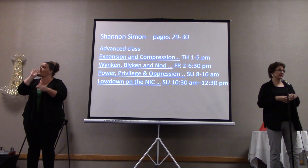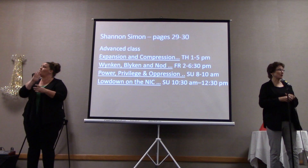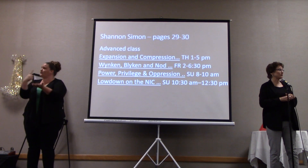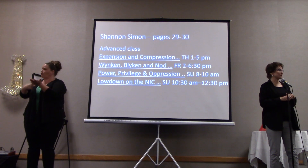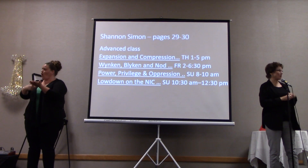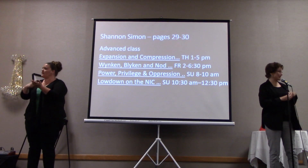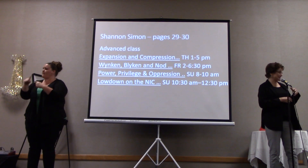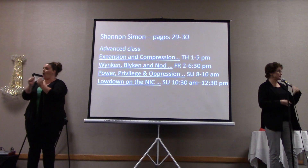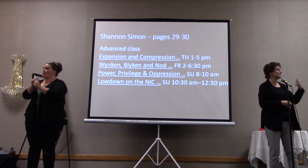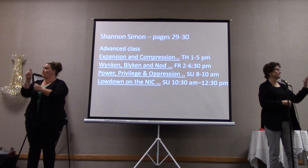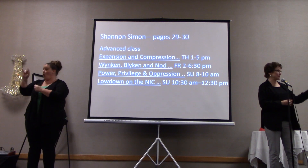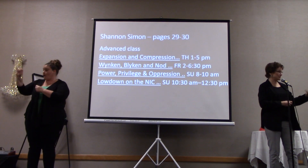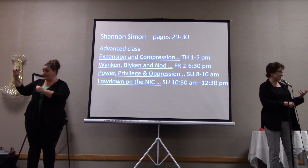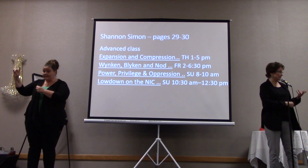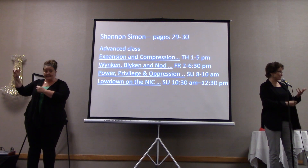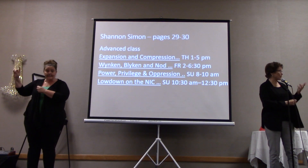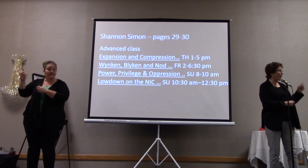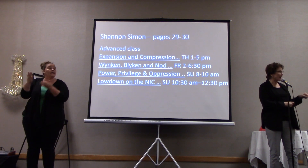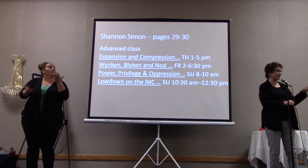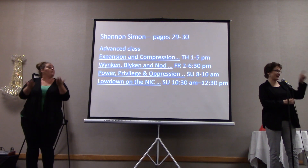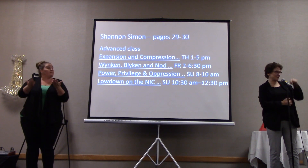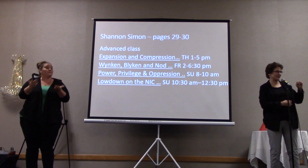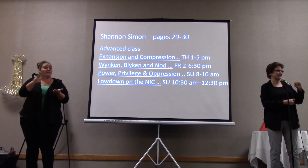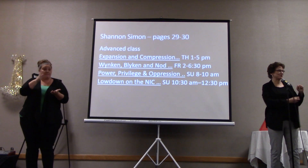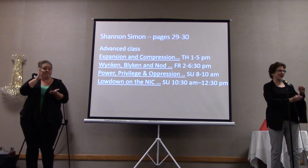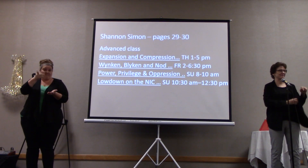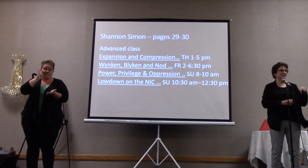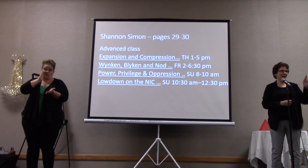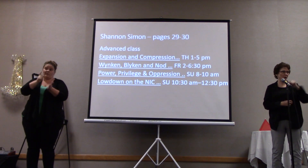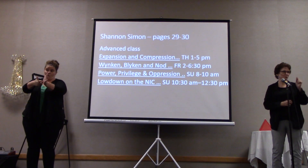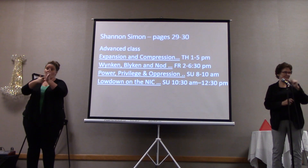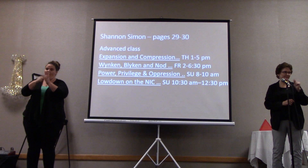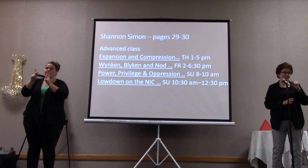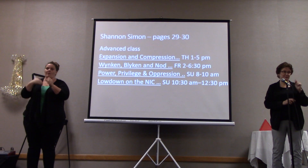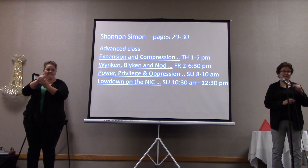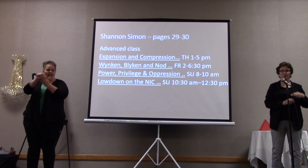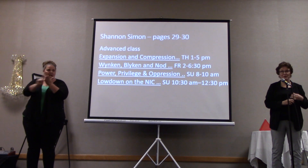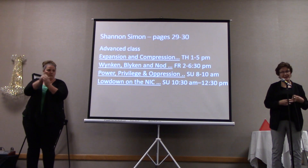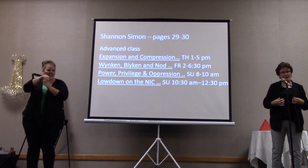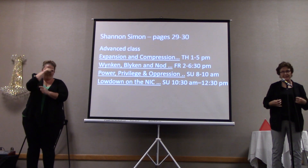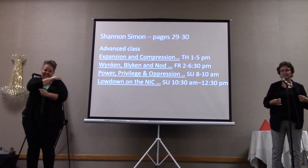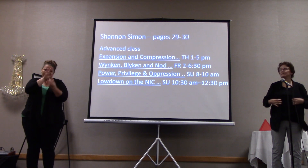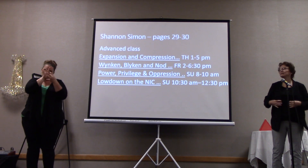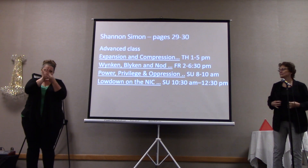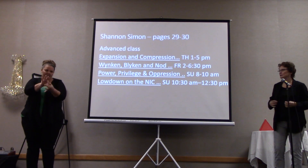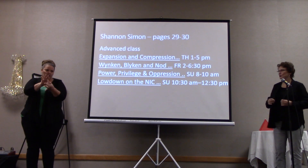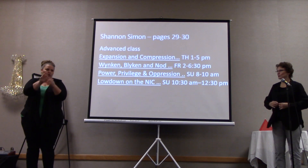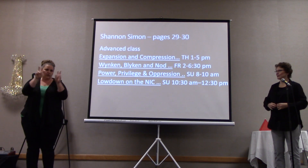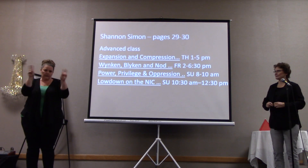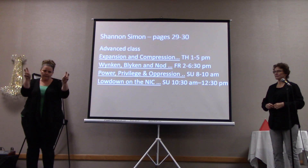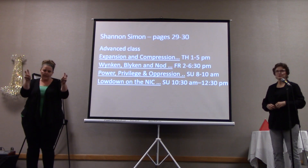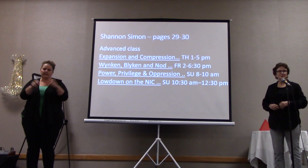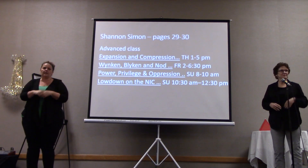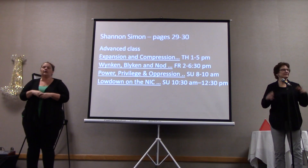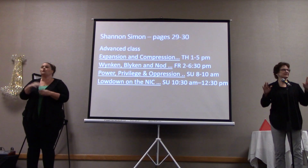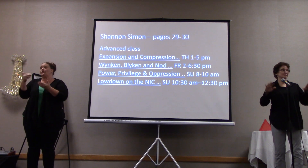about now with RID, maybe requiring everybody to have some hours in this particular area. So